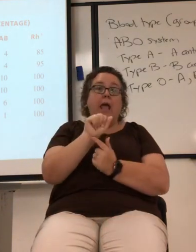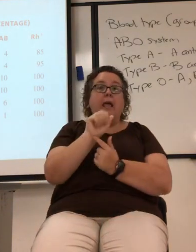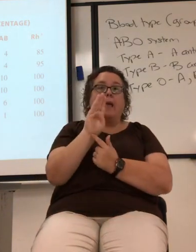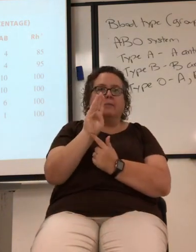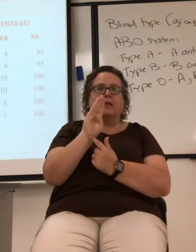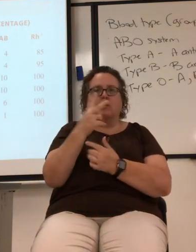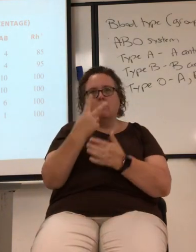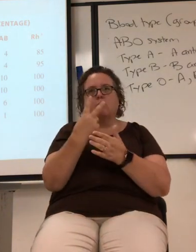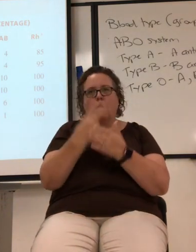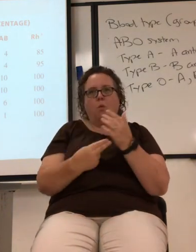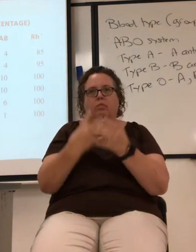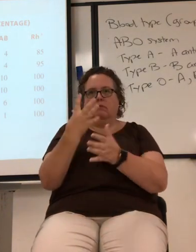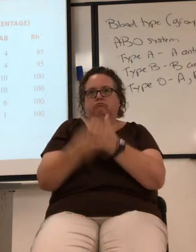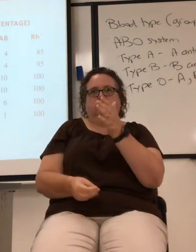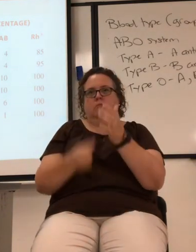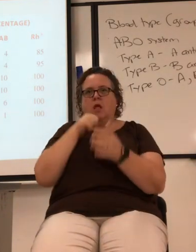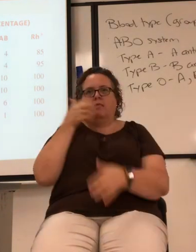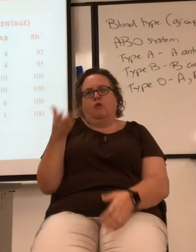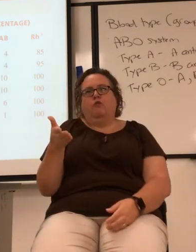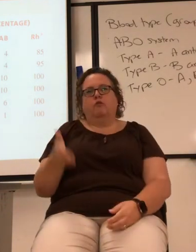antigens absent.